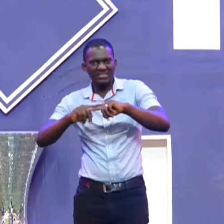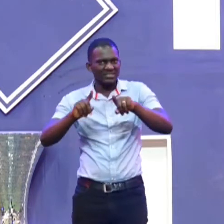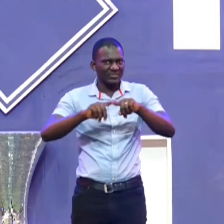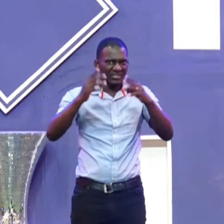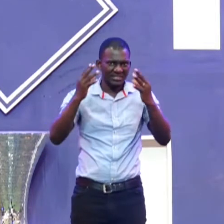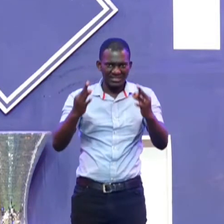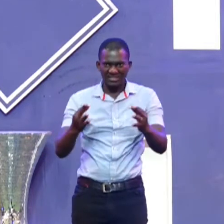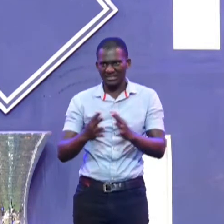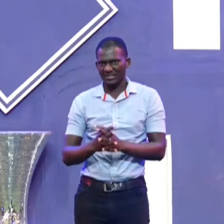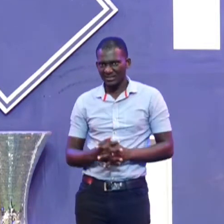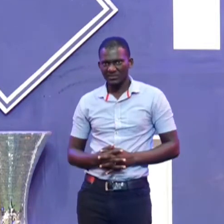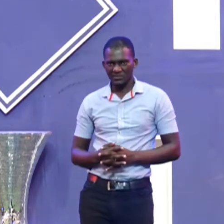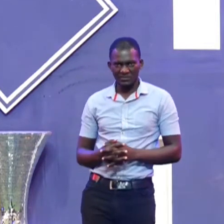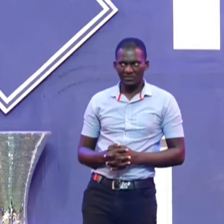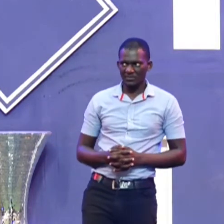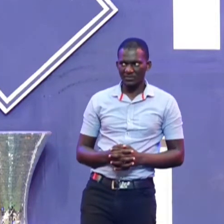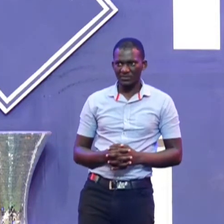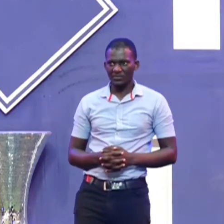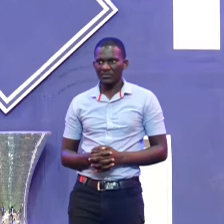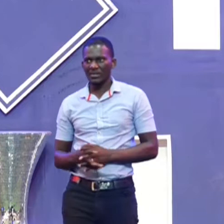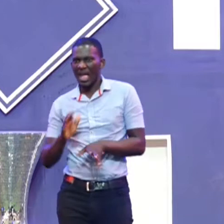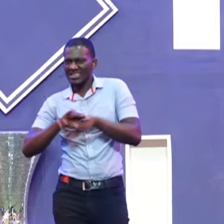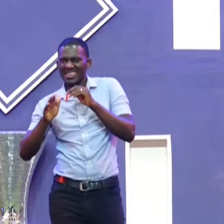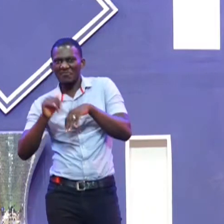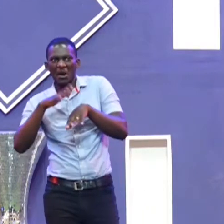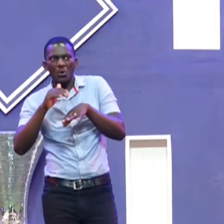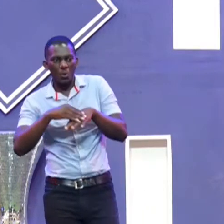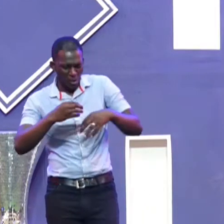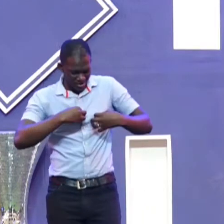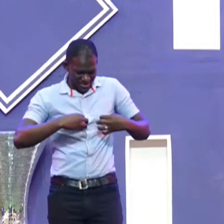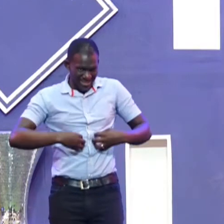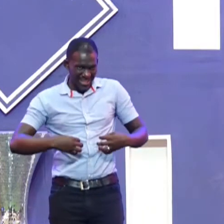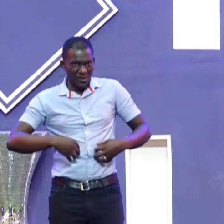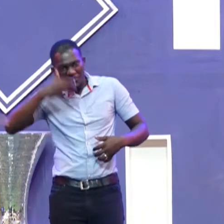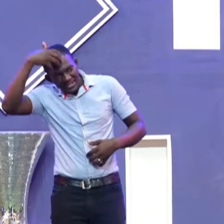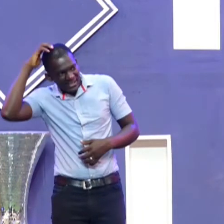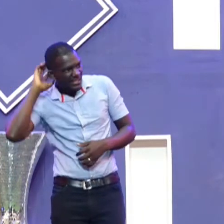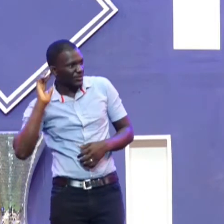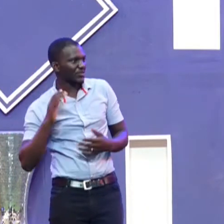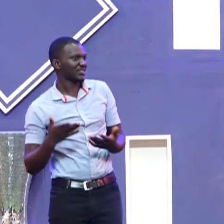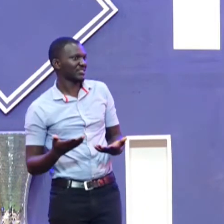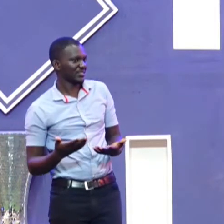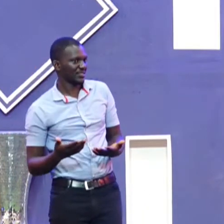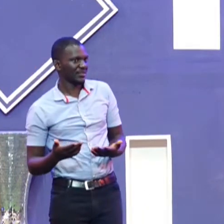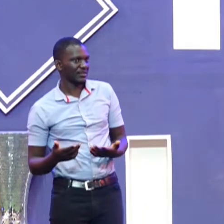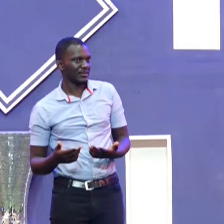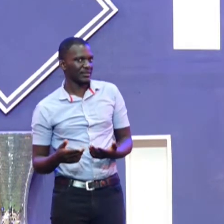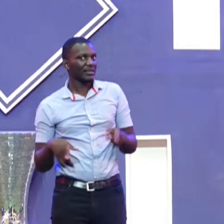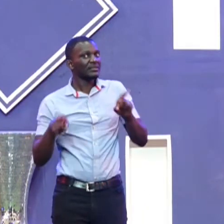that everything is going on well. And you could not call the leopard a lion.